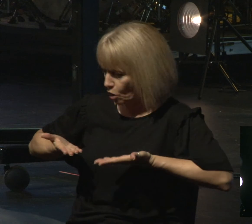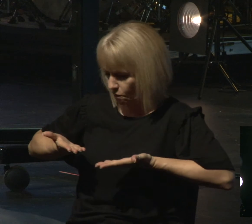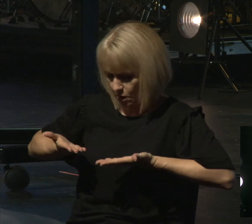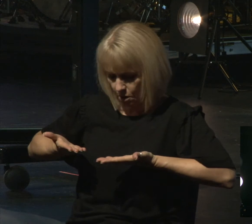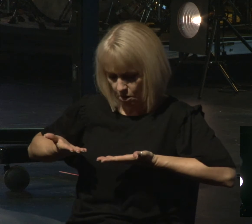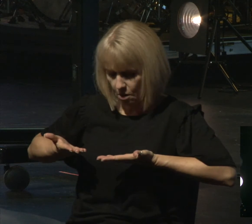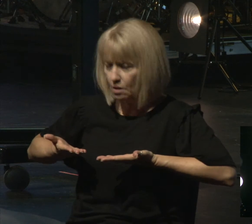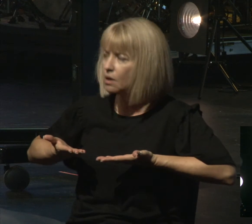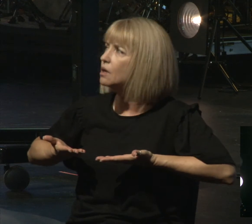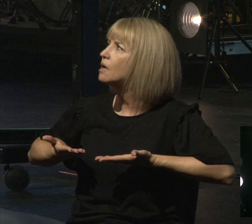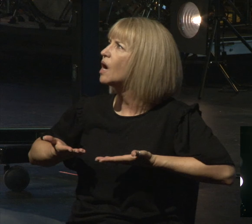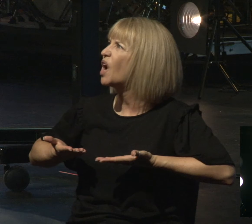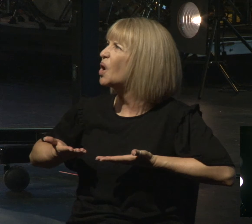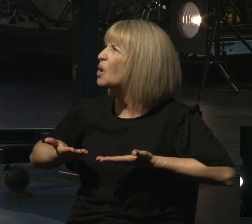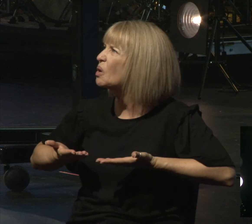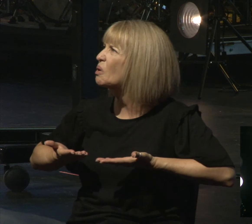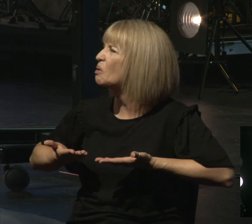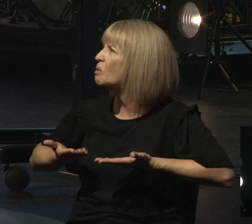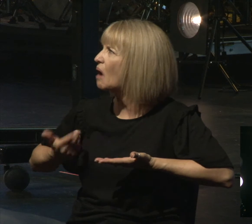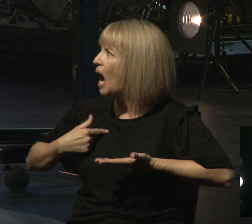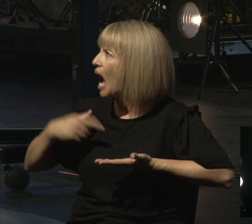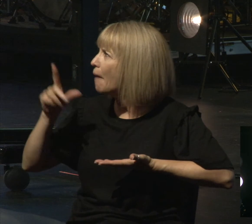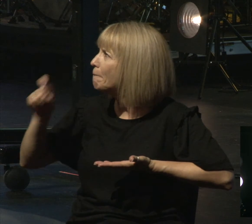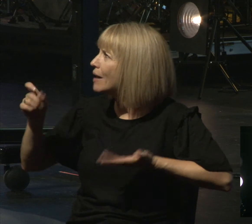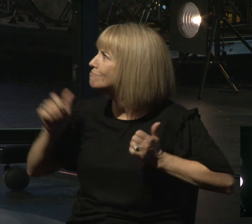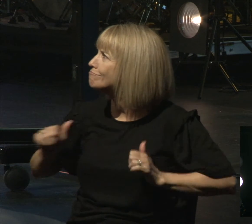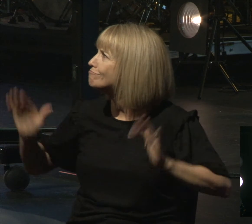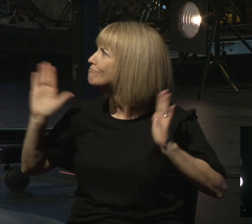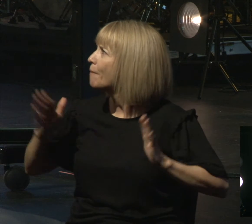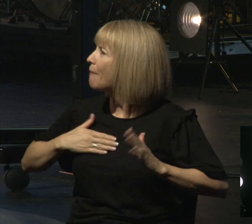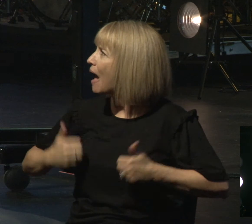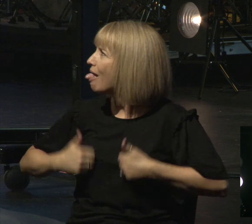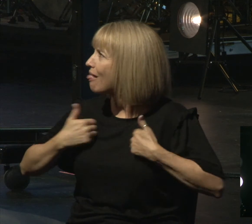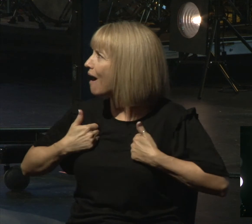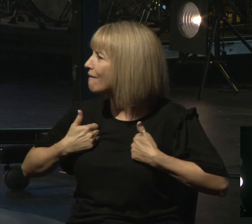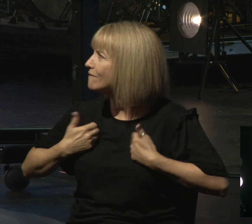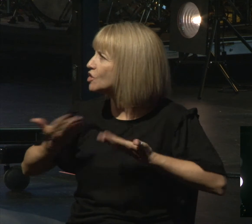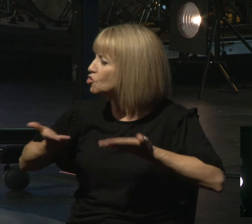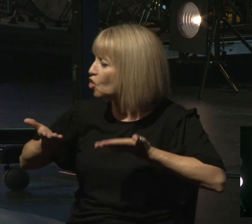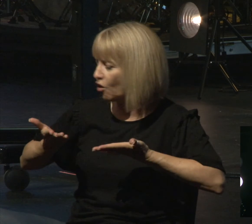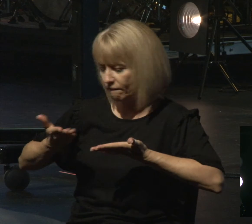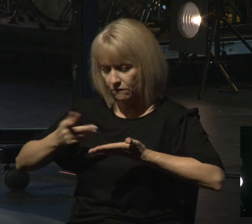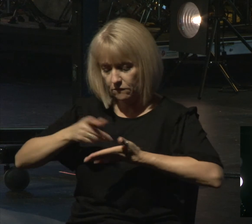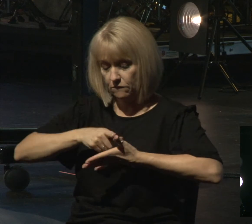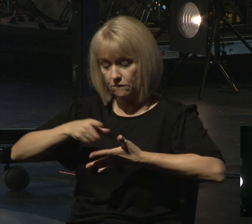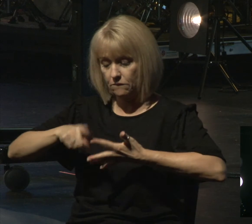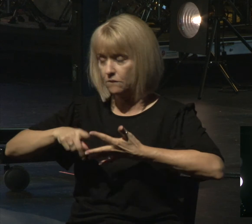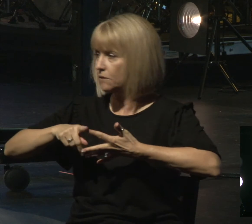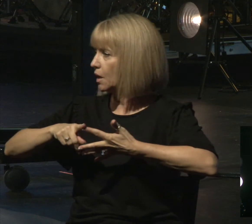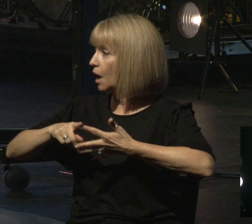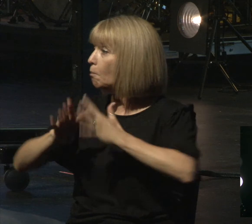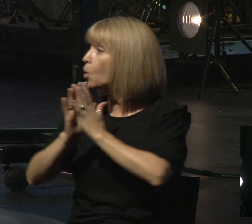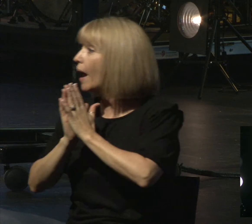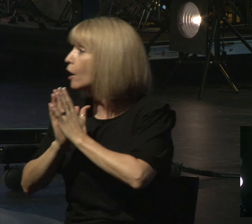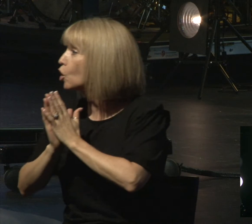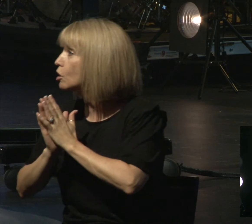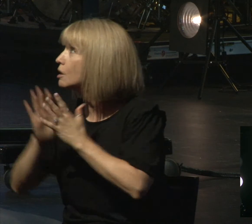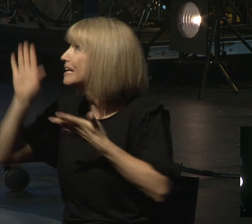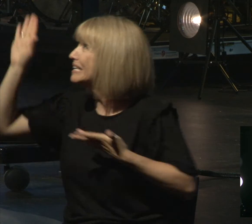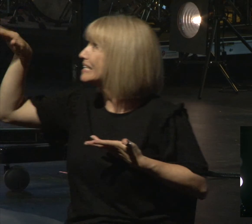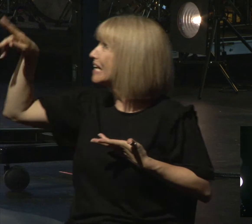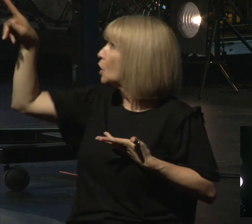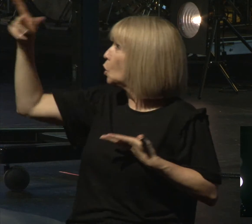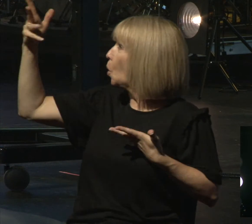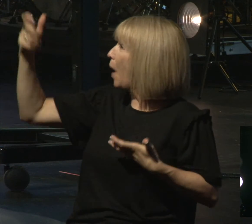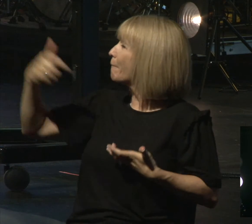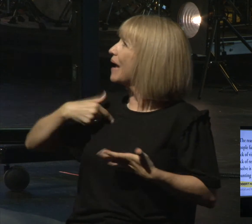life over to somebody else? How am I going to do that with prayer? Like, Jesus, you've called us to do more than